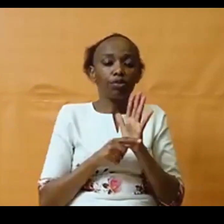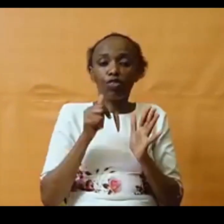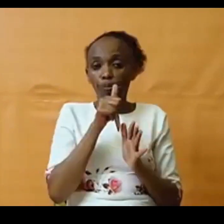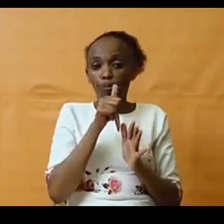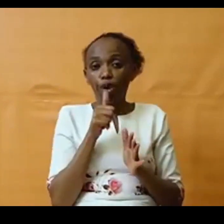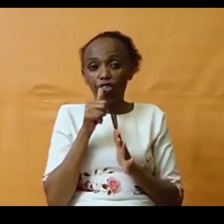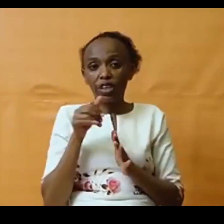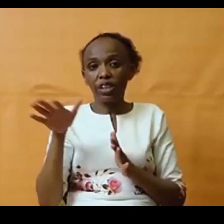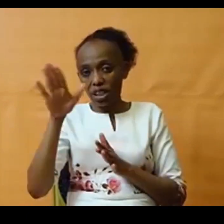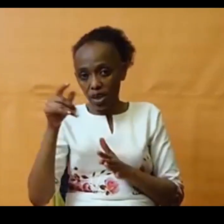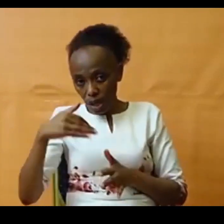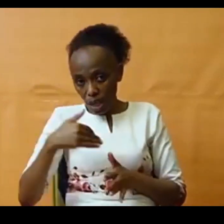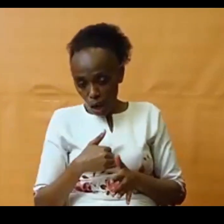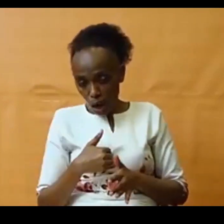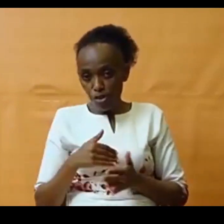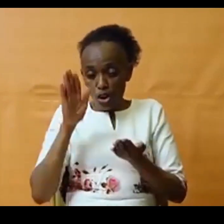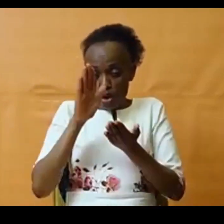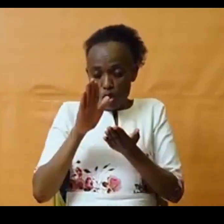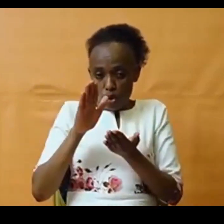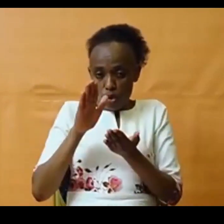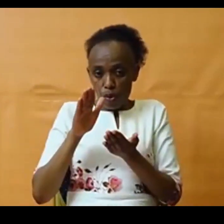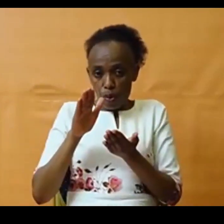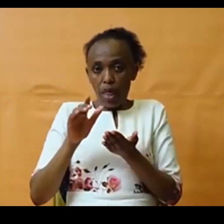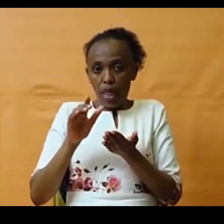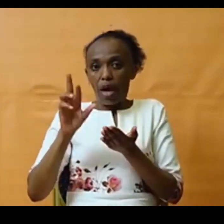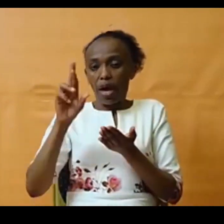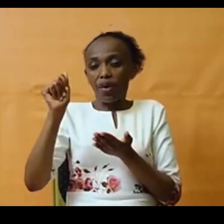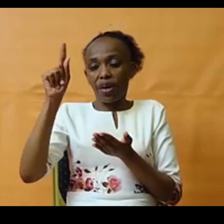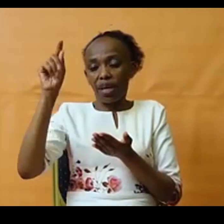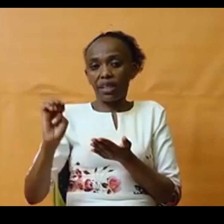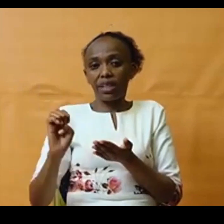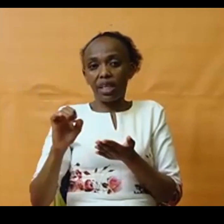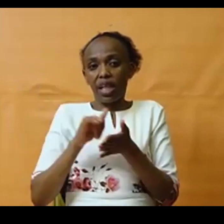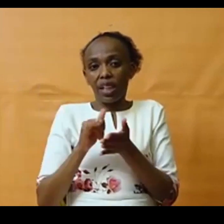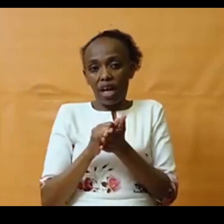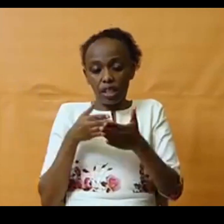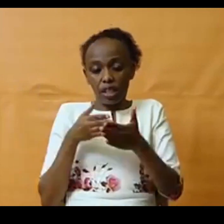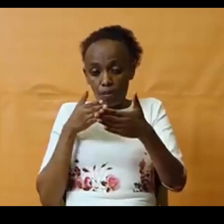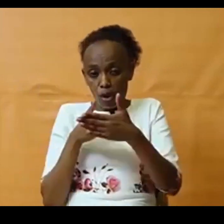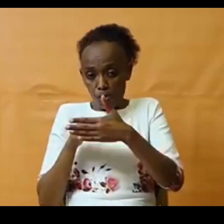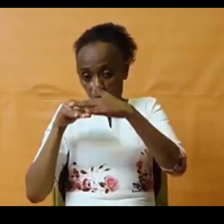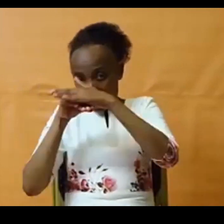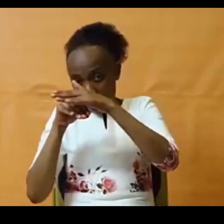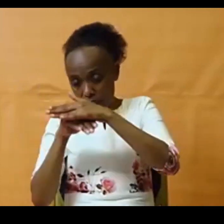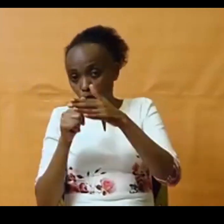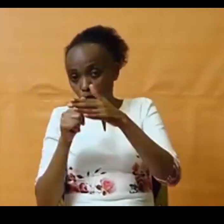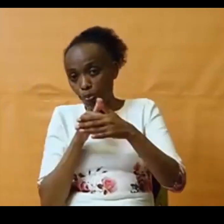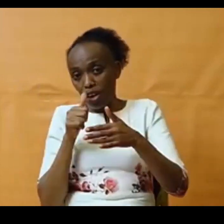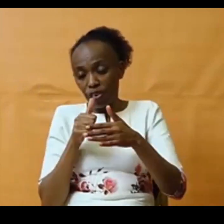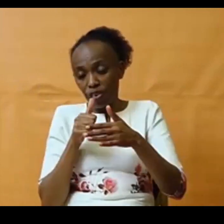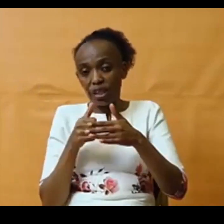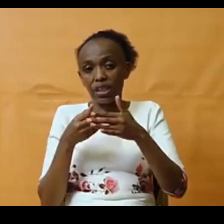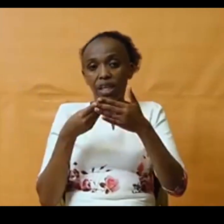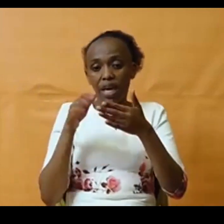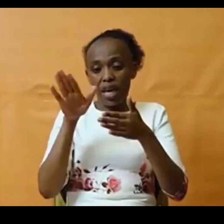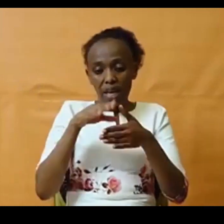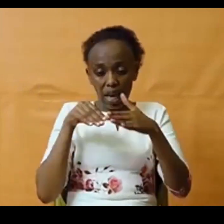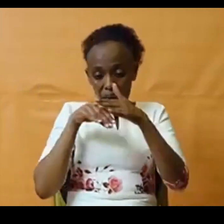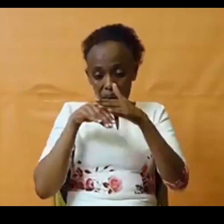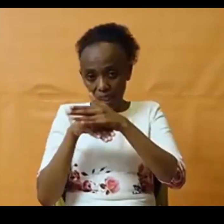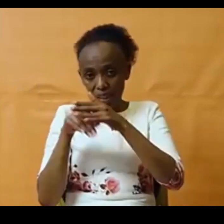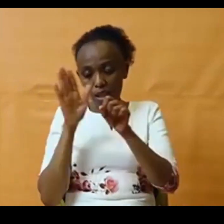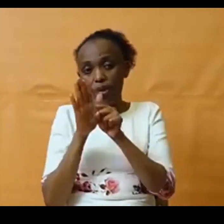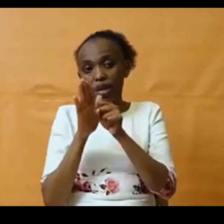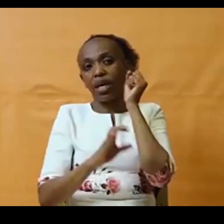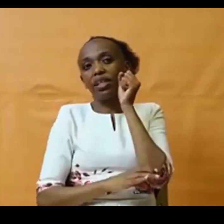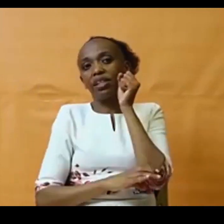have low credit ratings, which do restrict access to private sector finance for many countries. So China is effectively